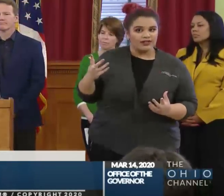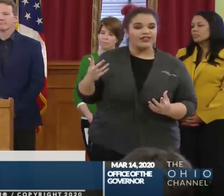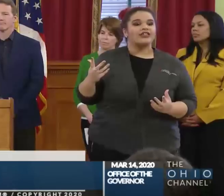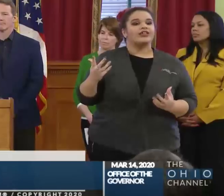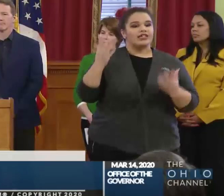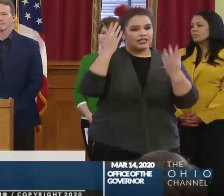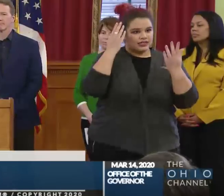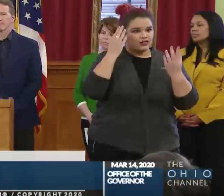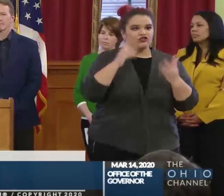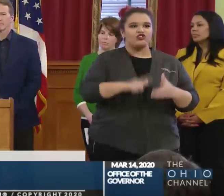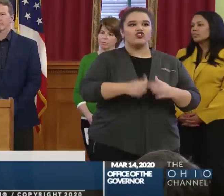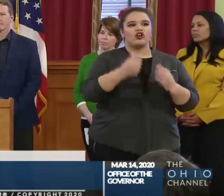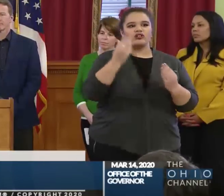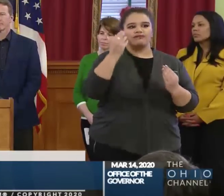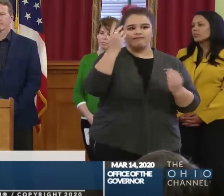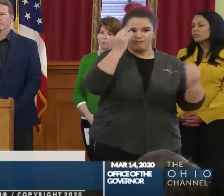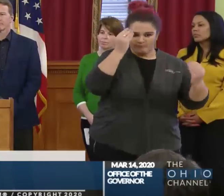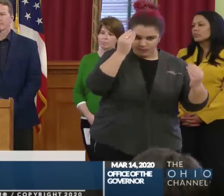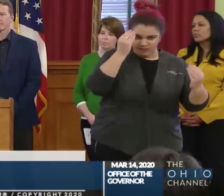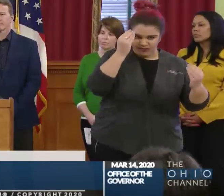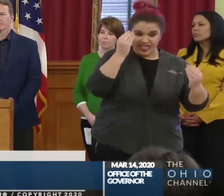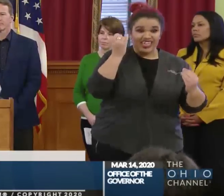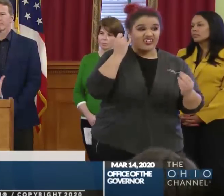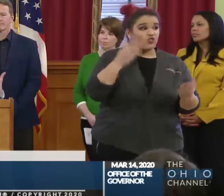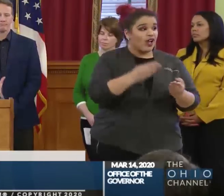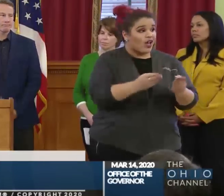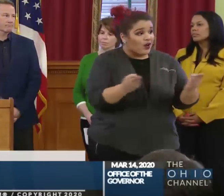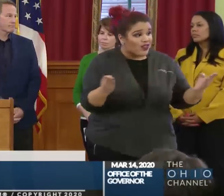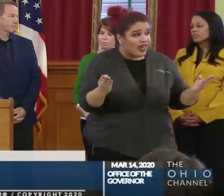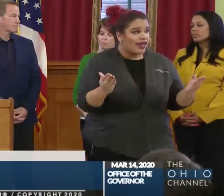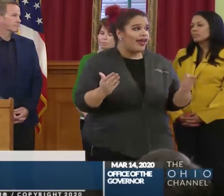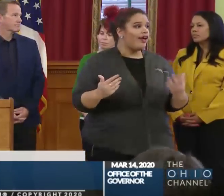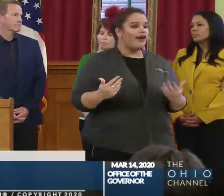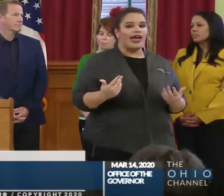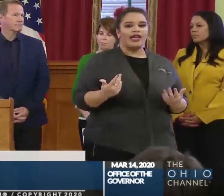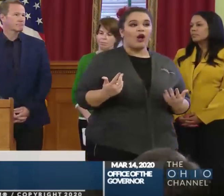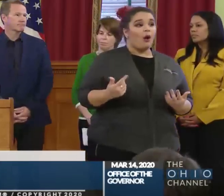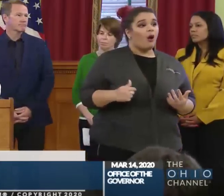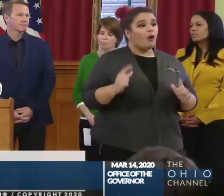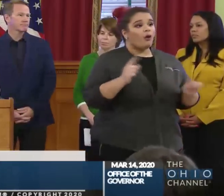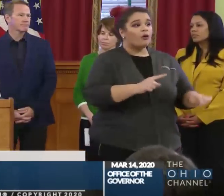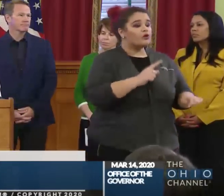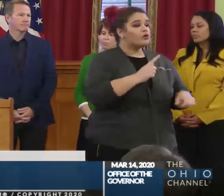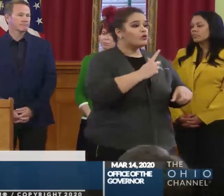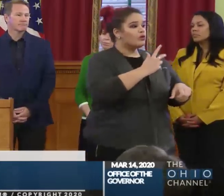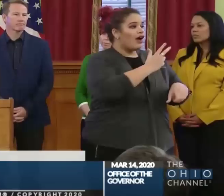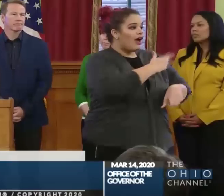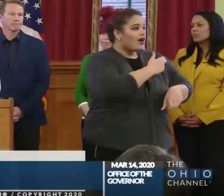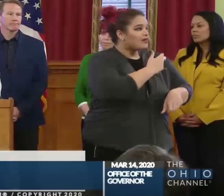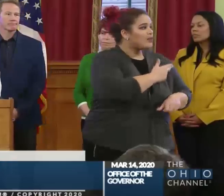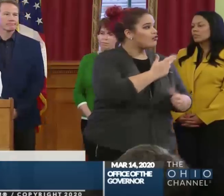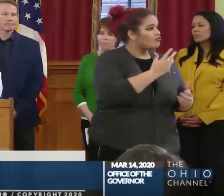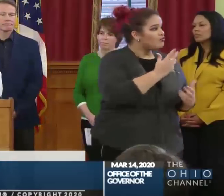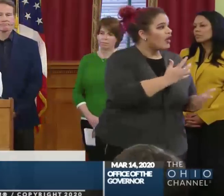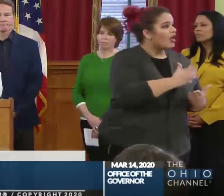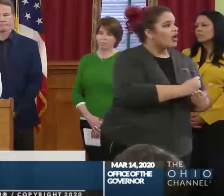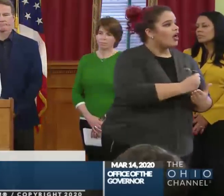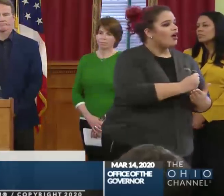ambulatory setting. We've already had some calls with some of the professional organizations to just give them a heads up, because we want them to help us